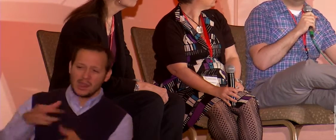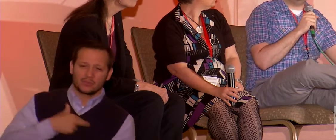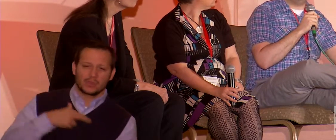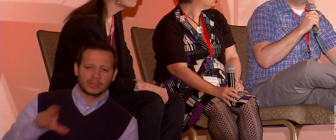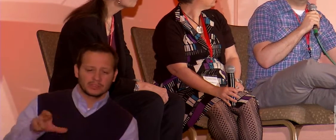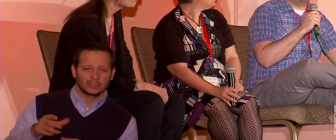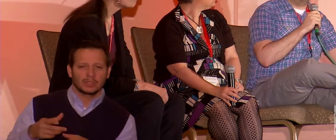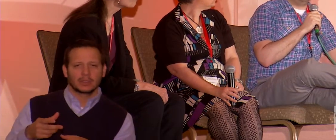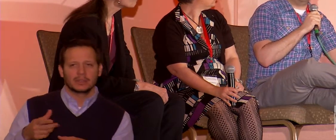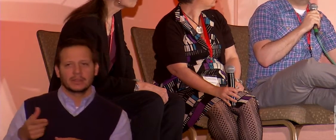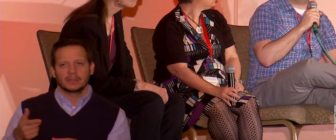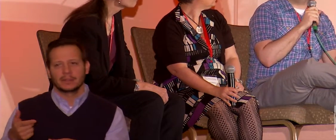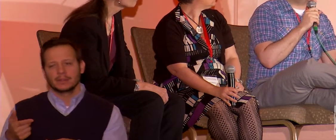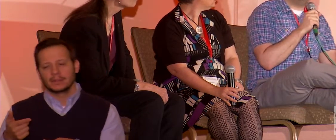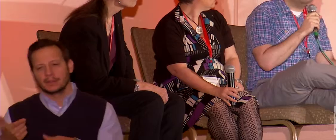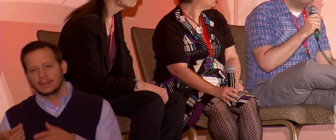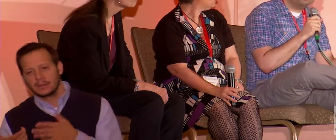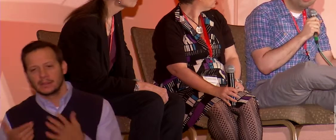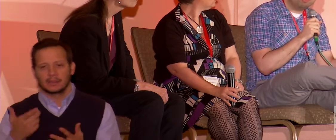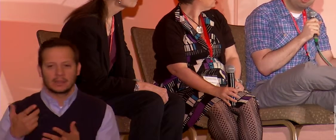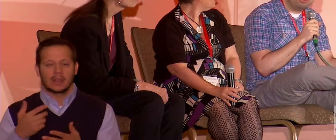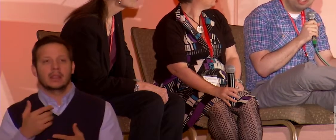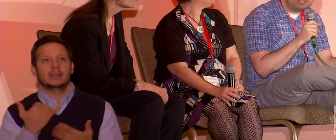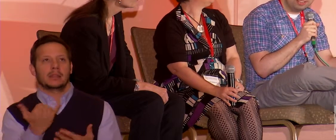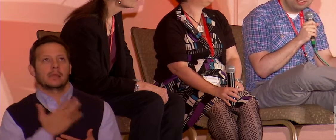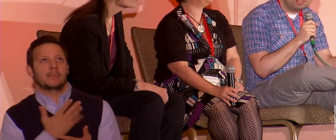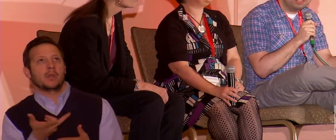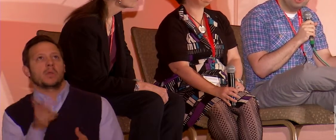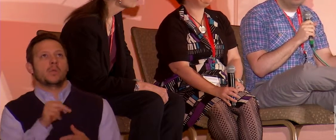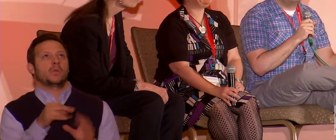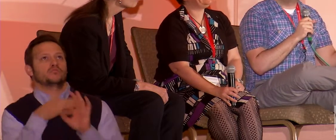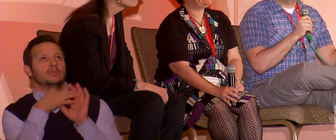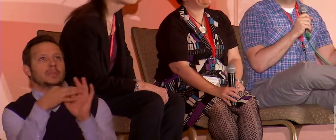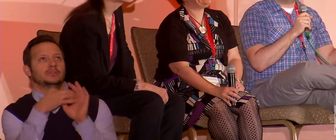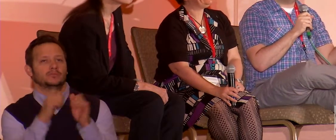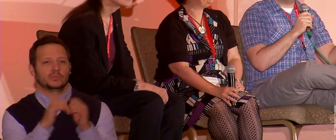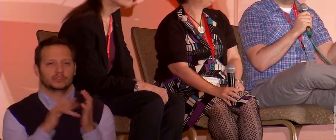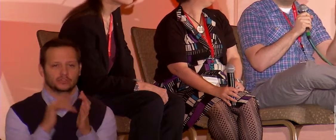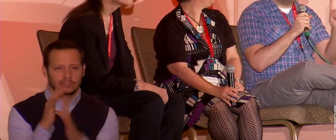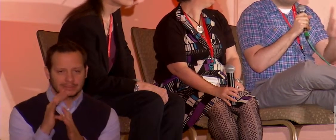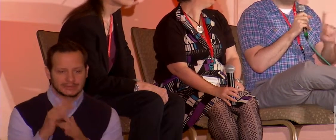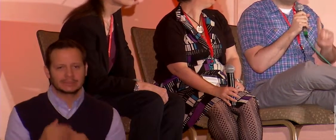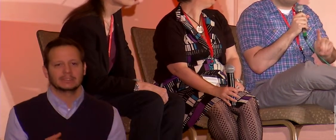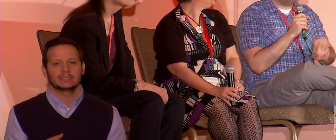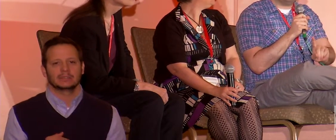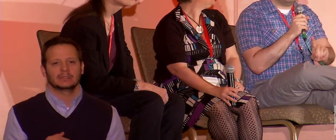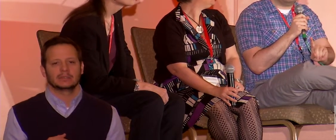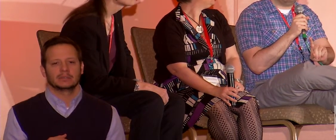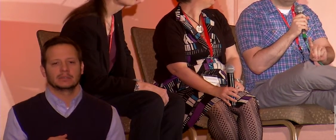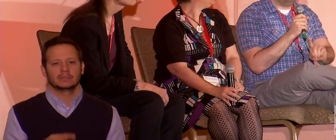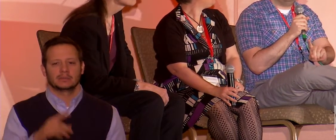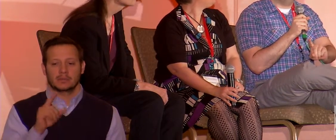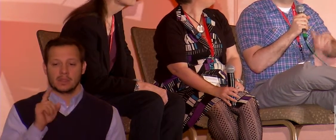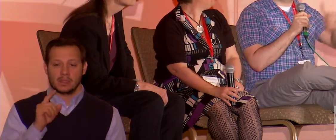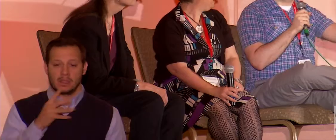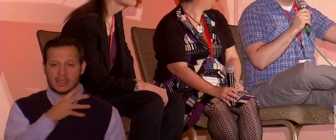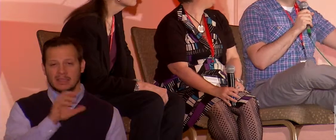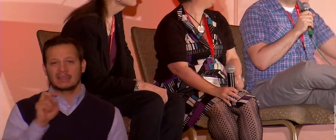religion, to having my own relationship with Jesus, to Pastafarianism,